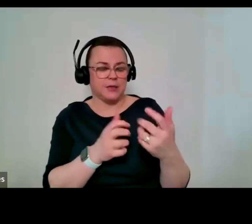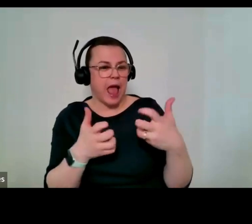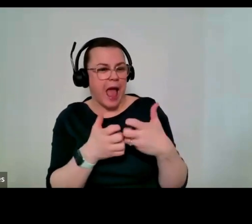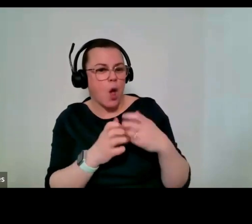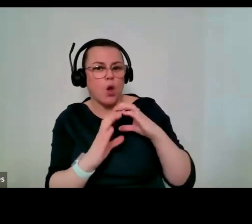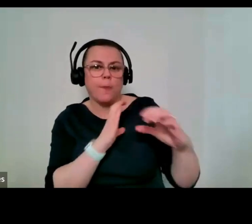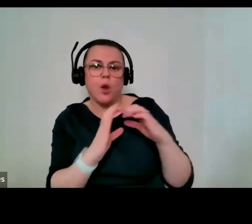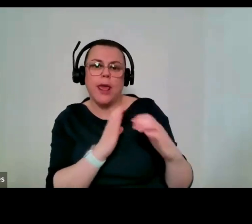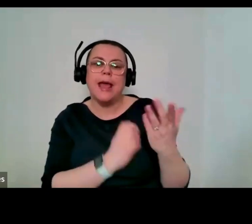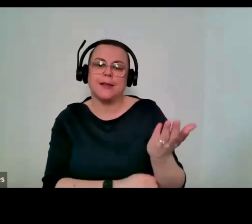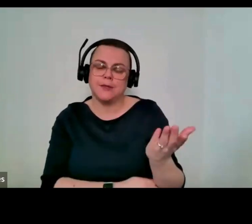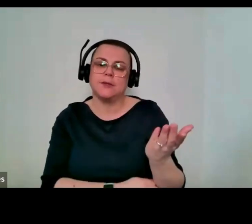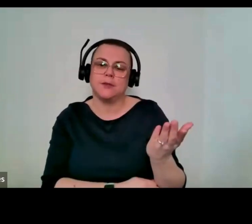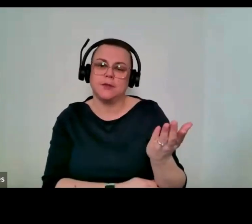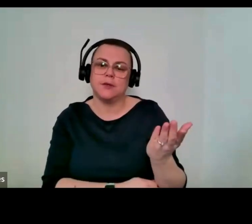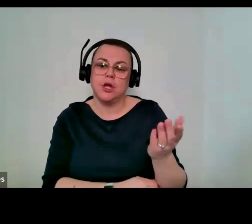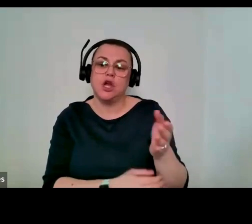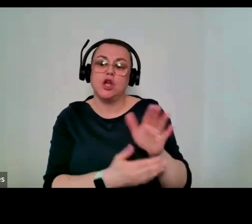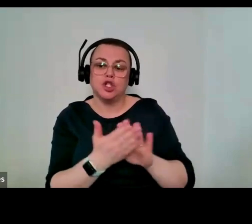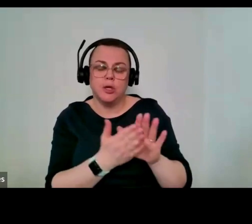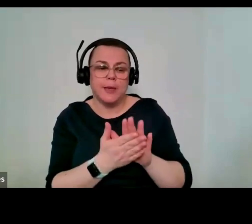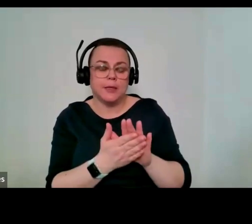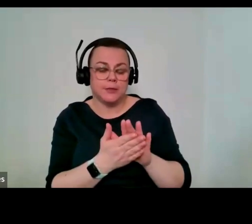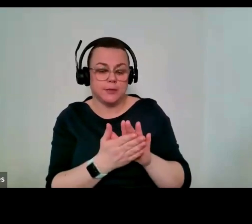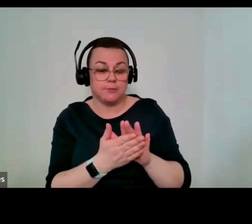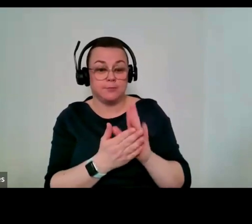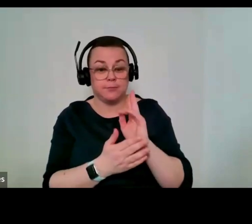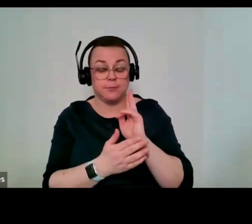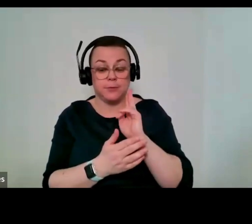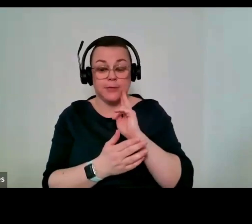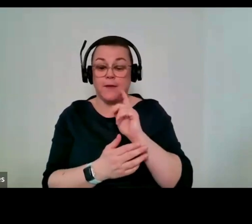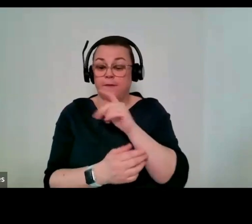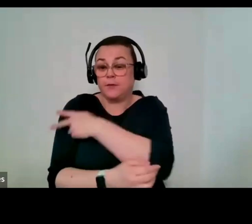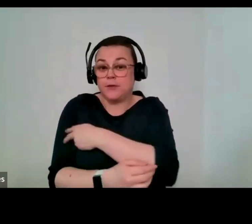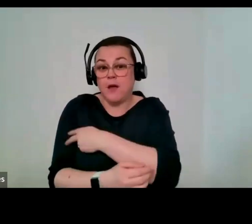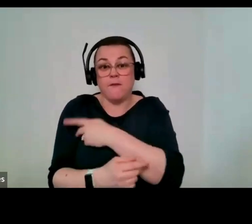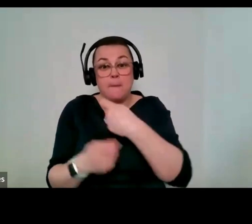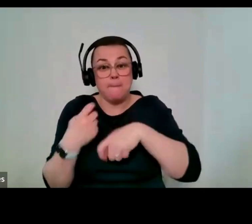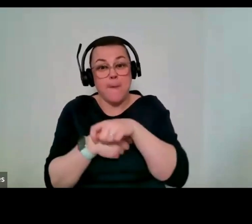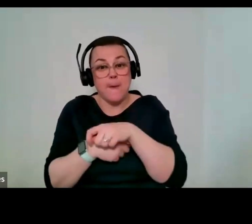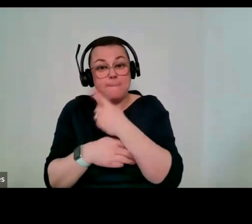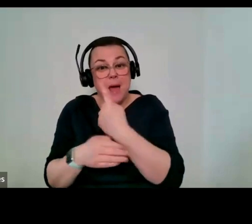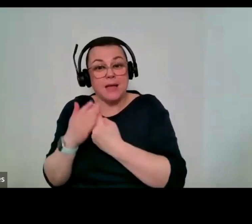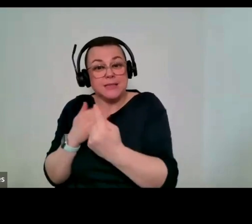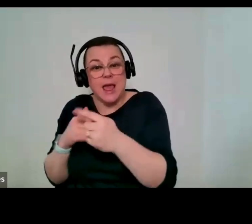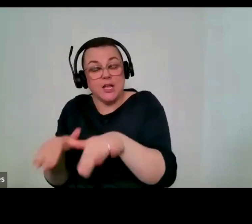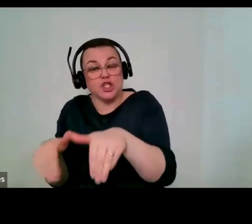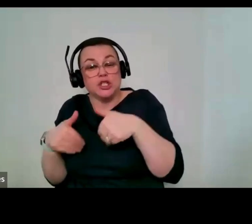them. And that can lead to isolation and exclusion in the workplace.